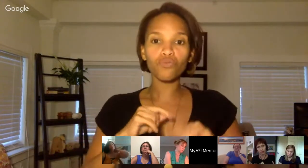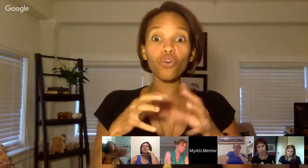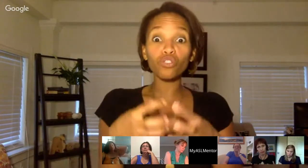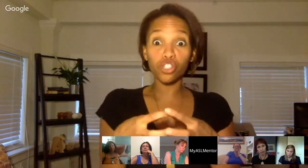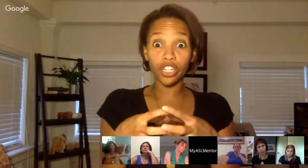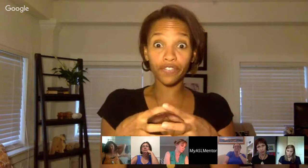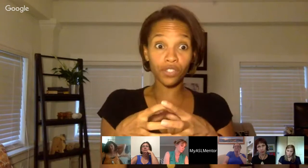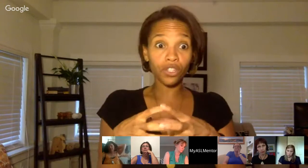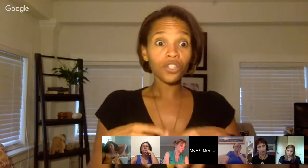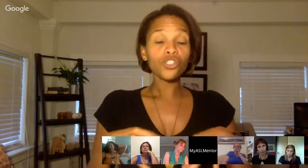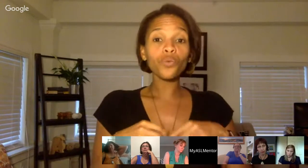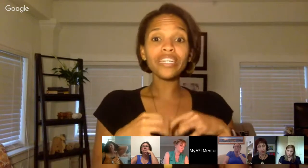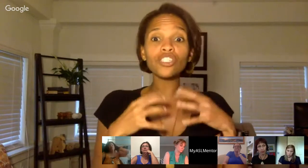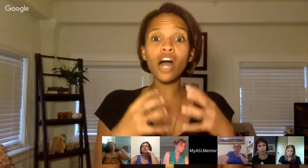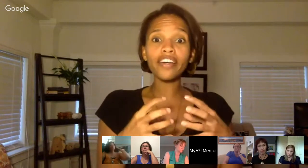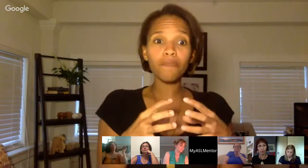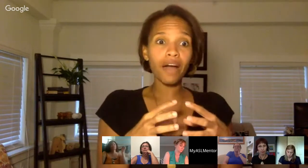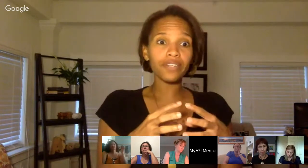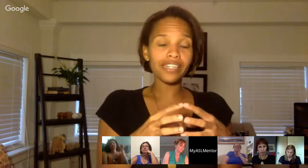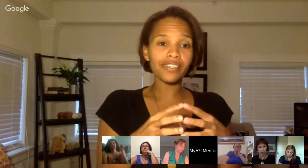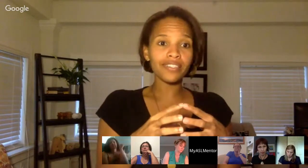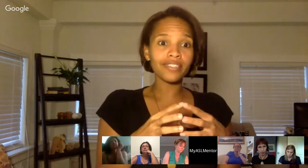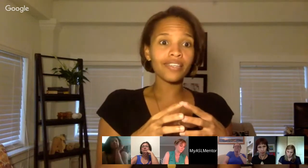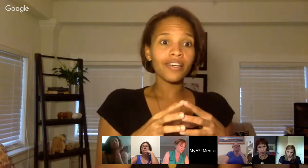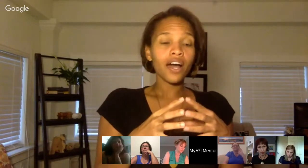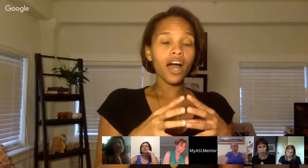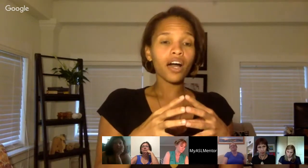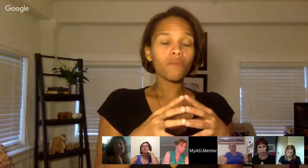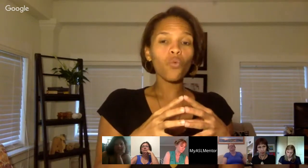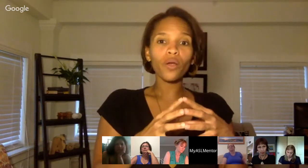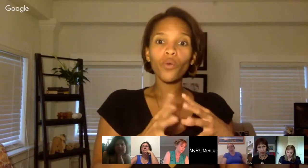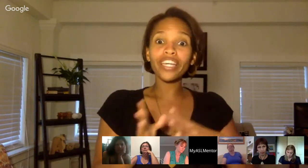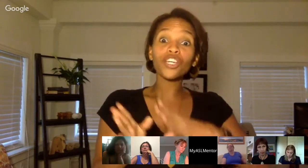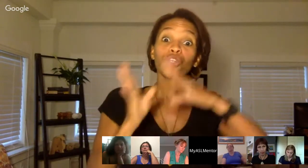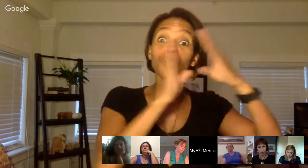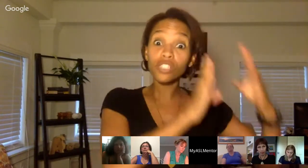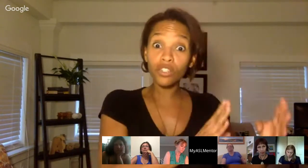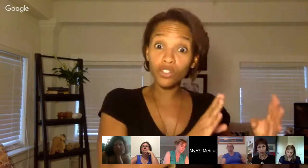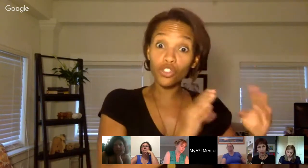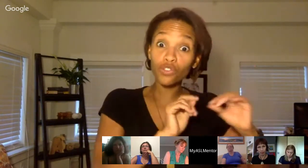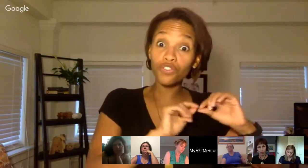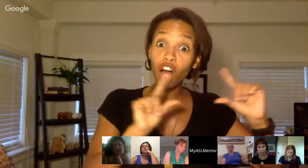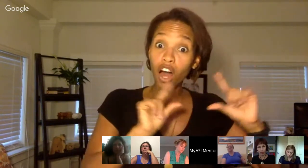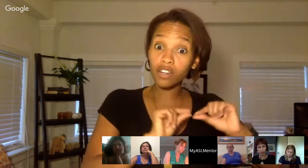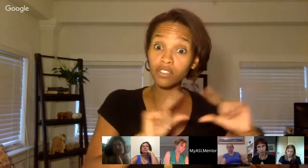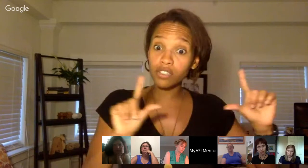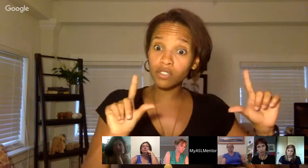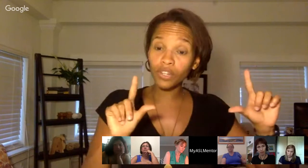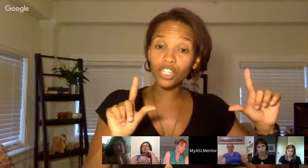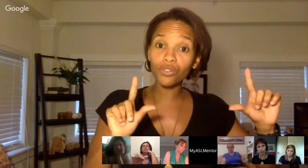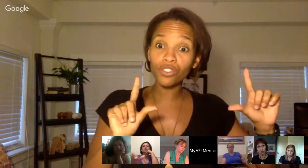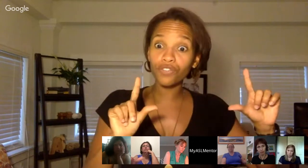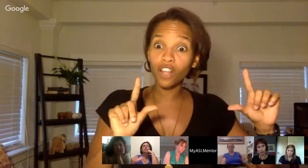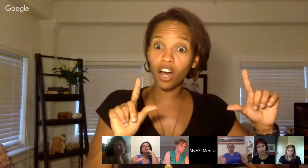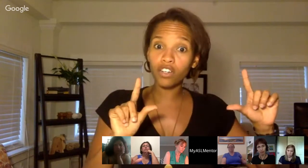actually role shifts. So what he's talking about is when he used to do